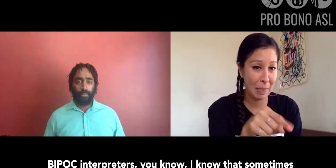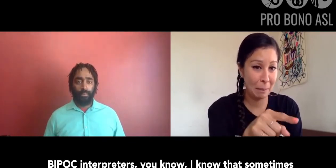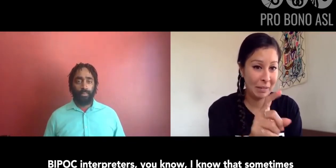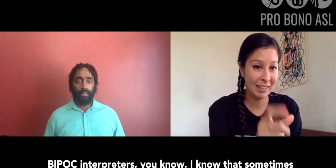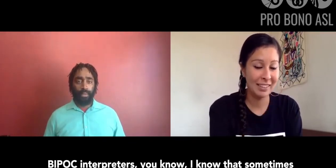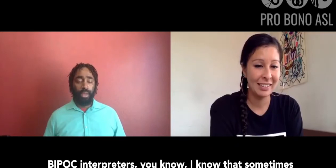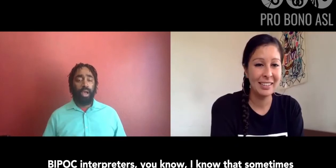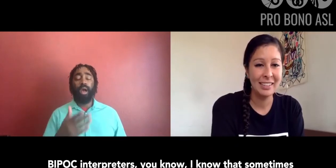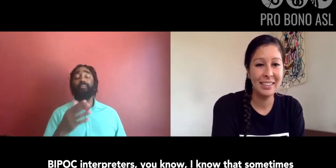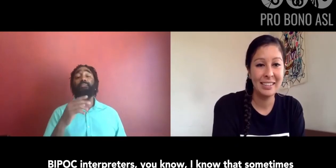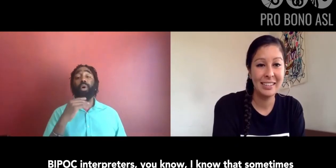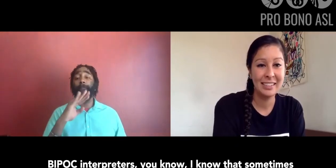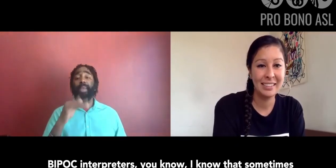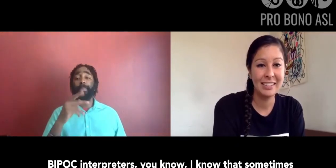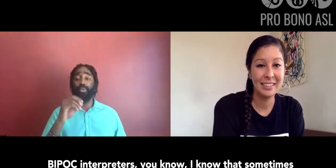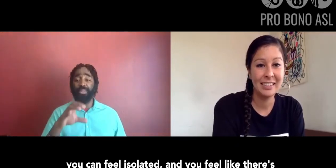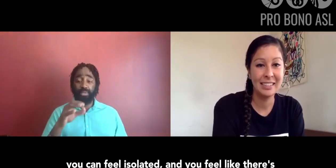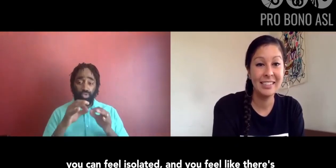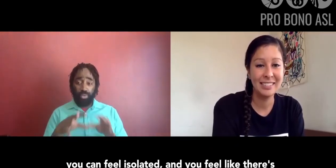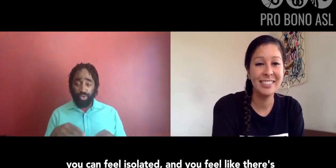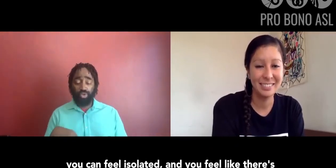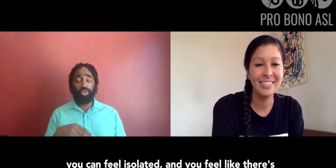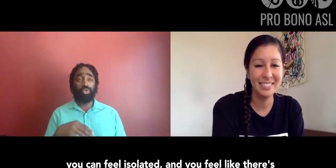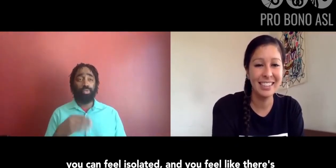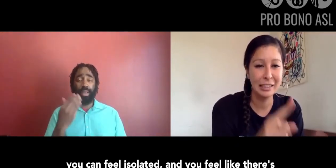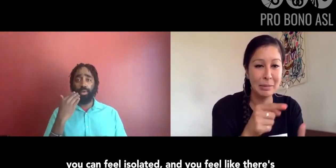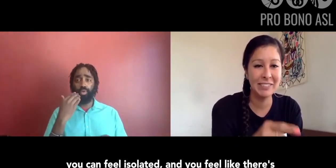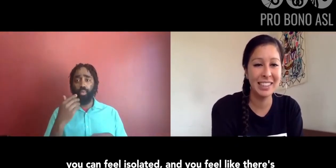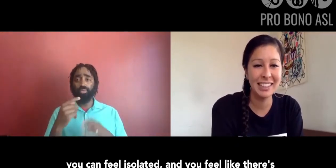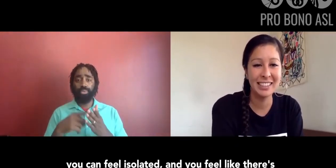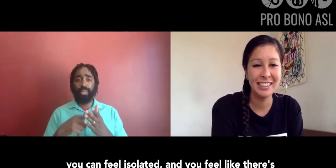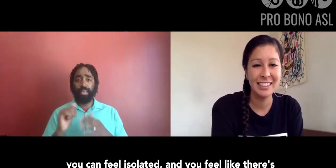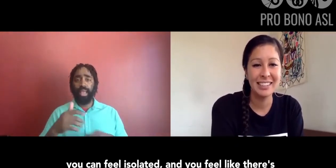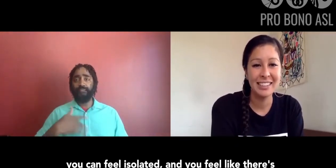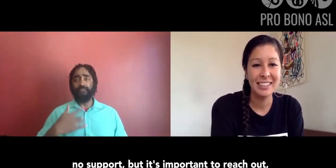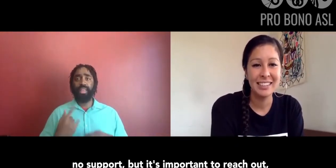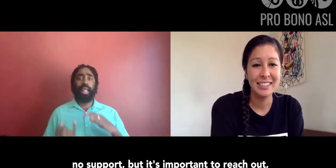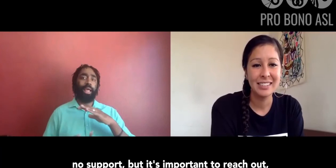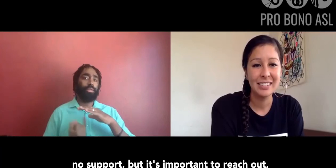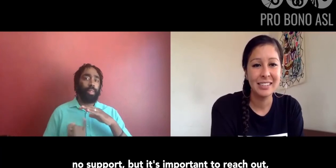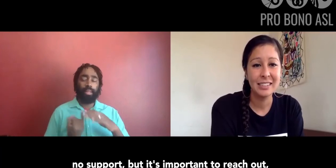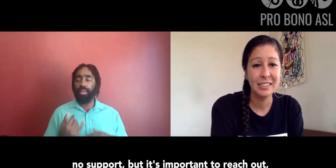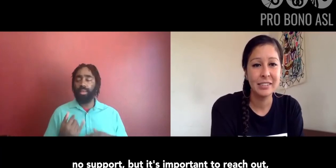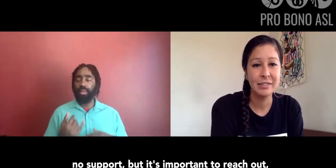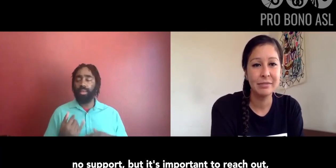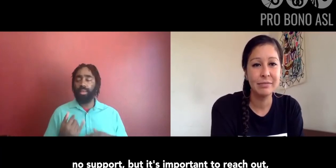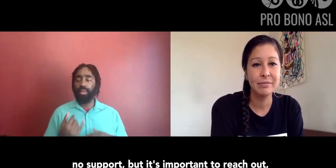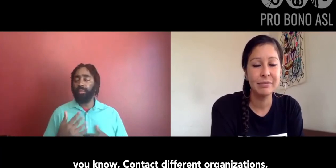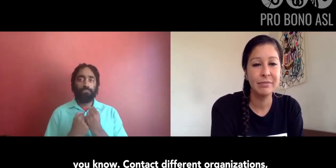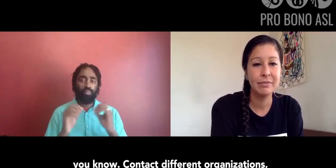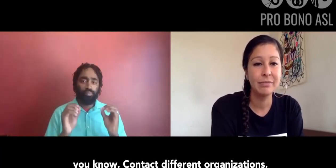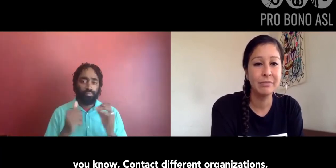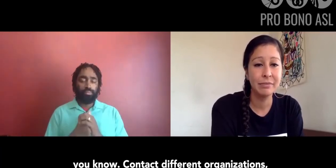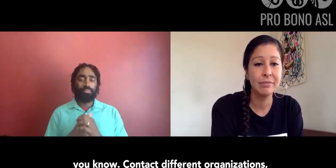BIPOC interpreters, I know that sometimes you can feel isolated and you feel like there's no support, but it's important to reach